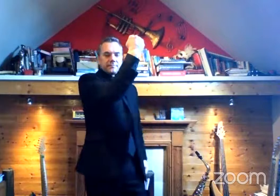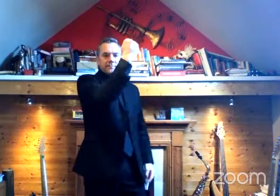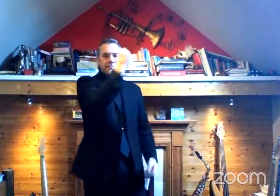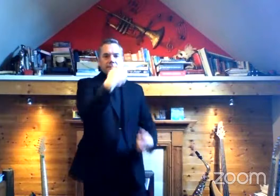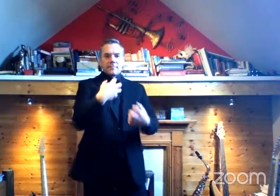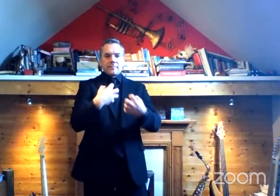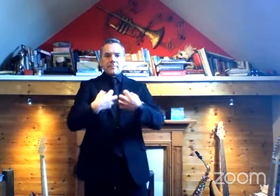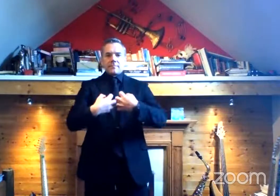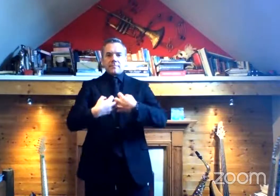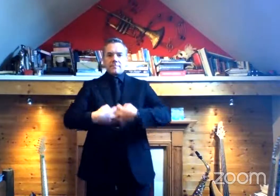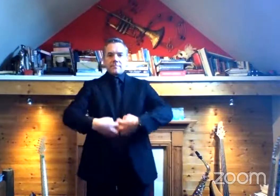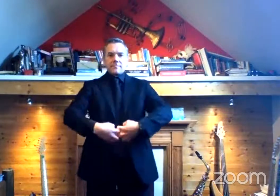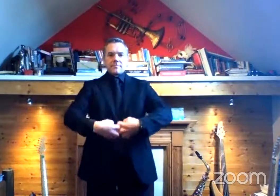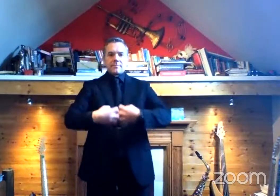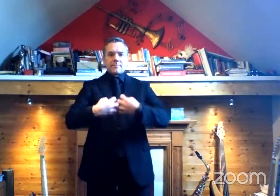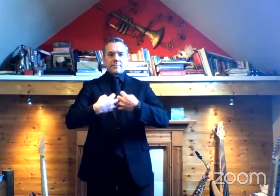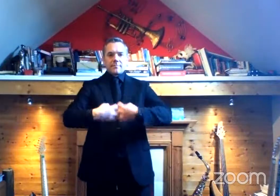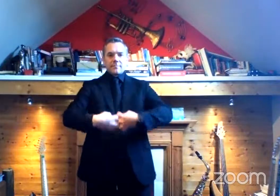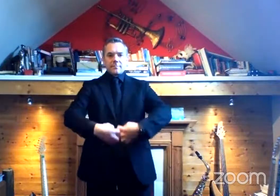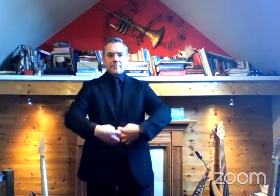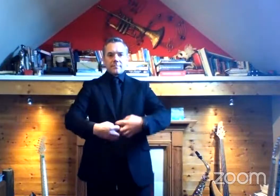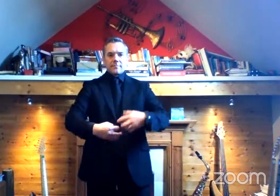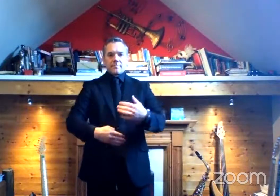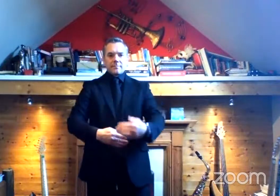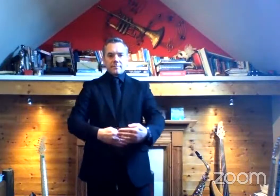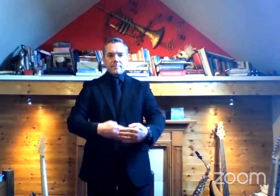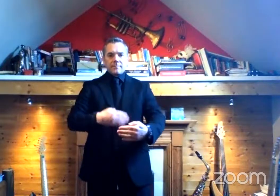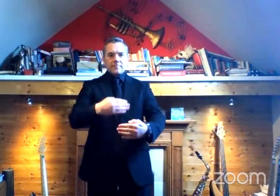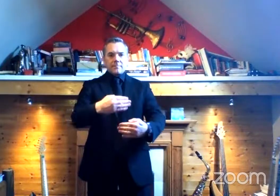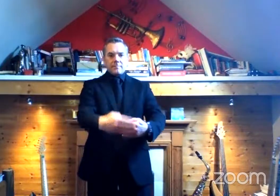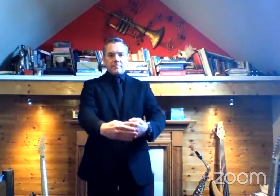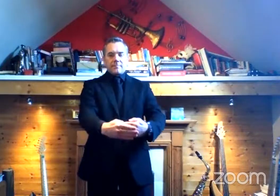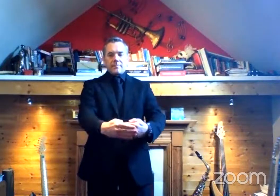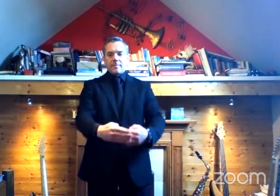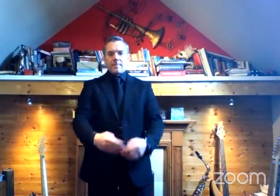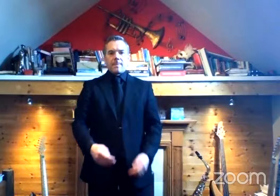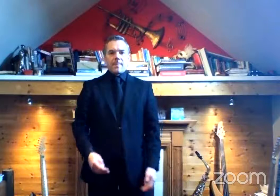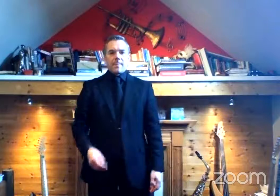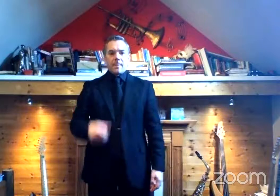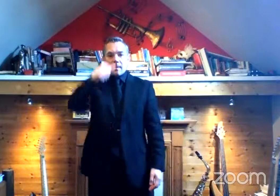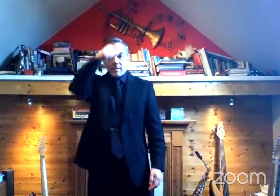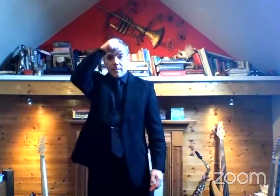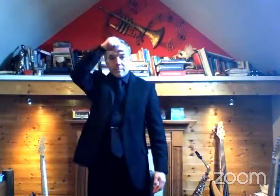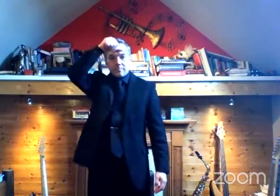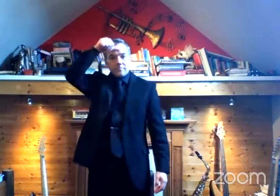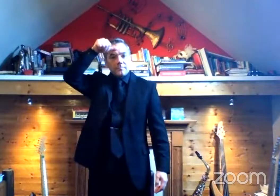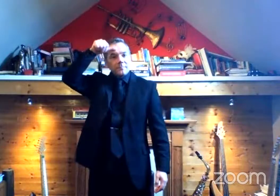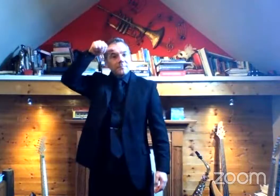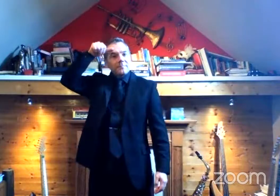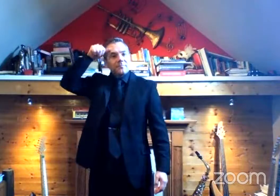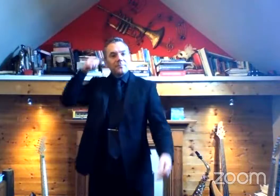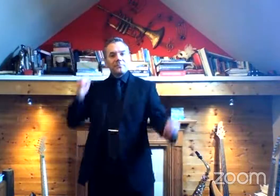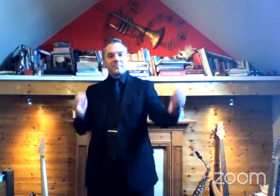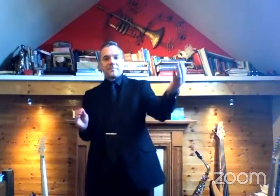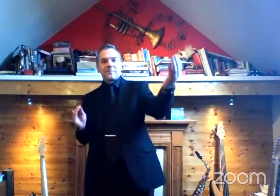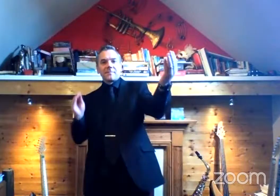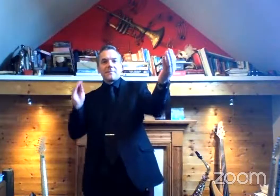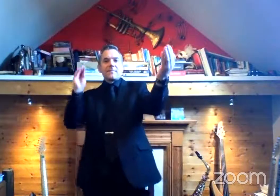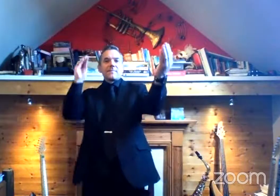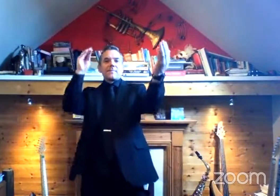mountain, we'll make the desert glow. We're so ingenious, we can walk